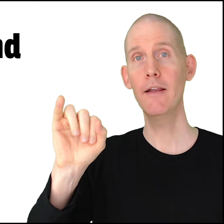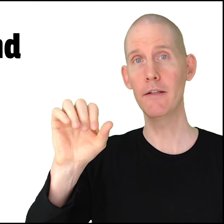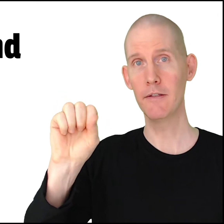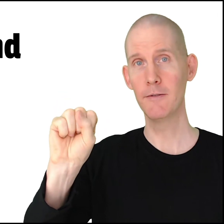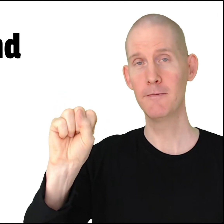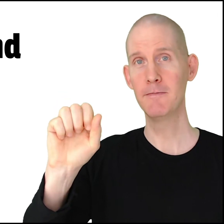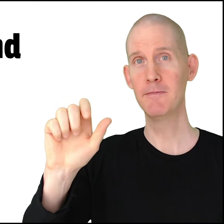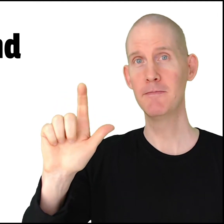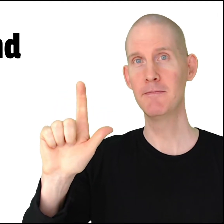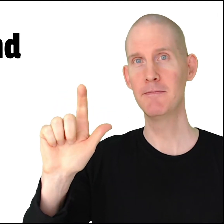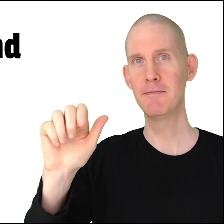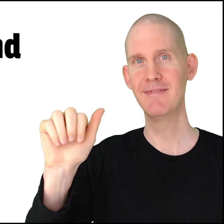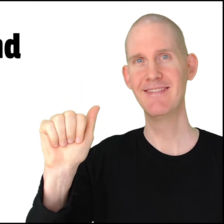Island.